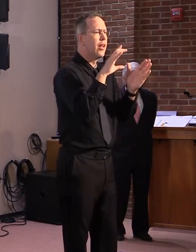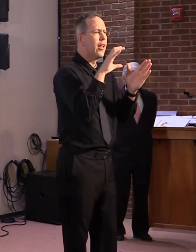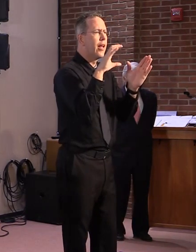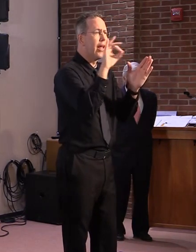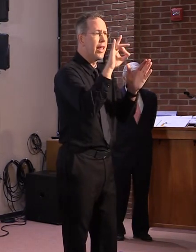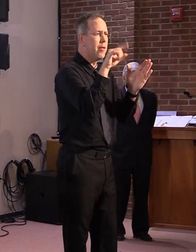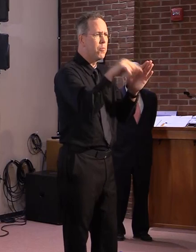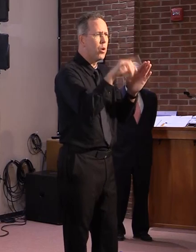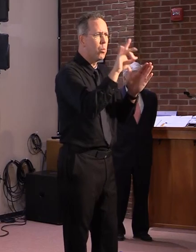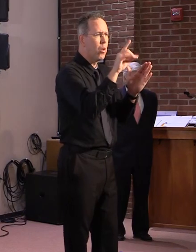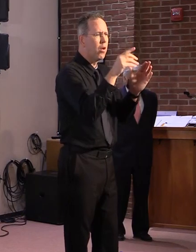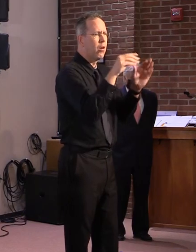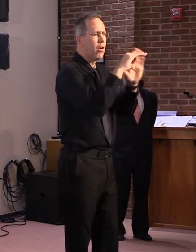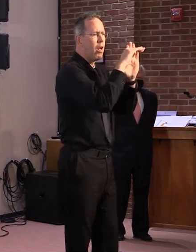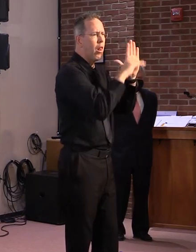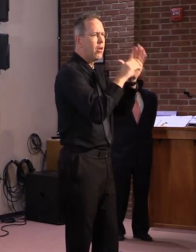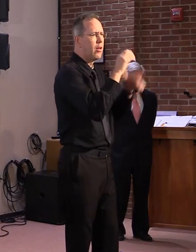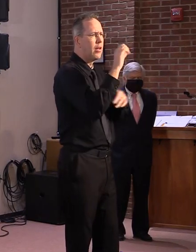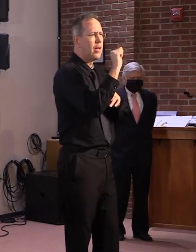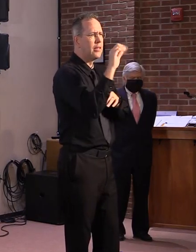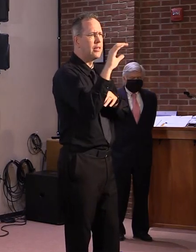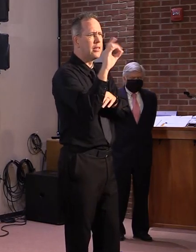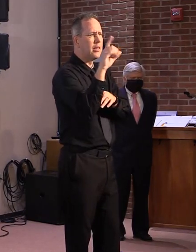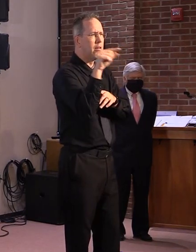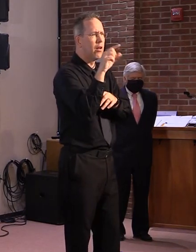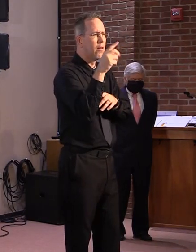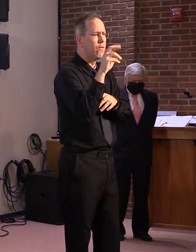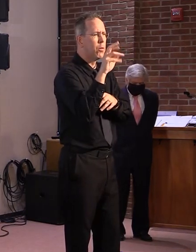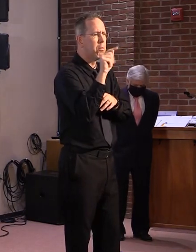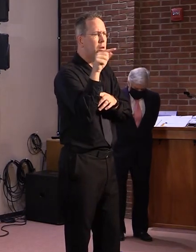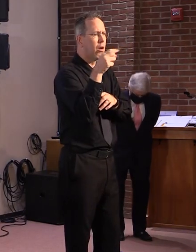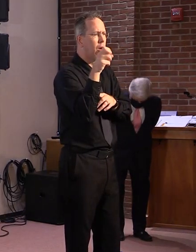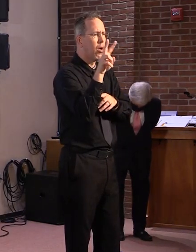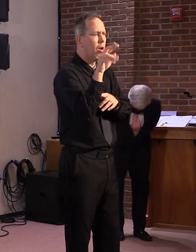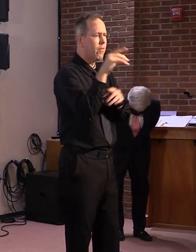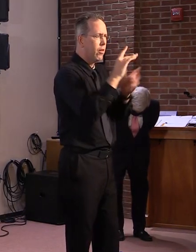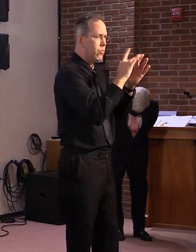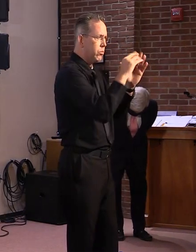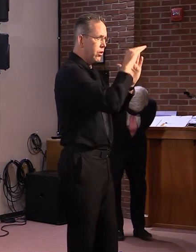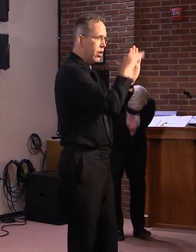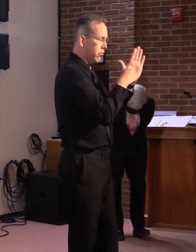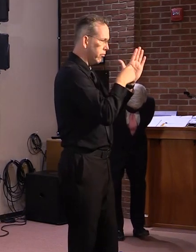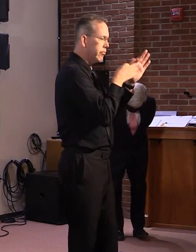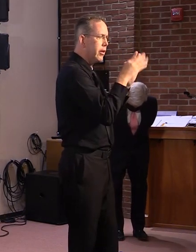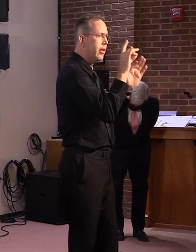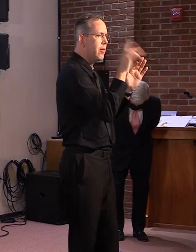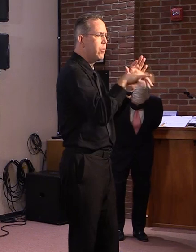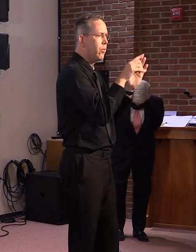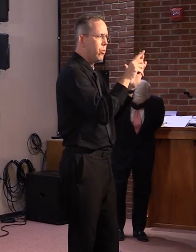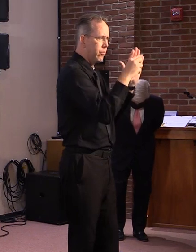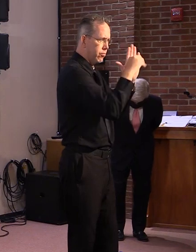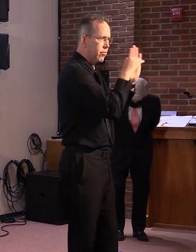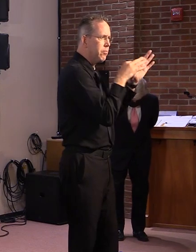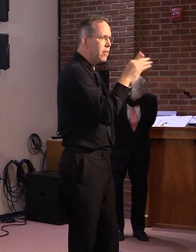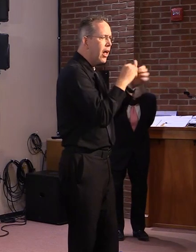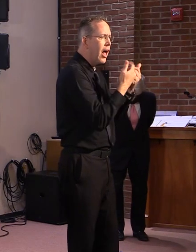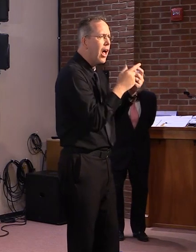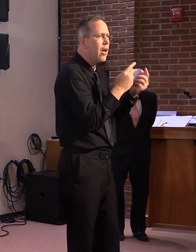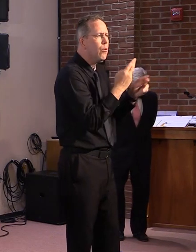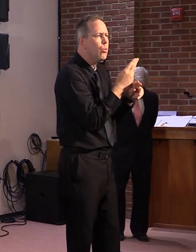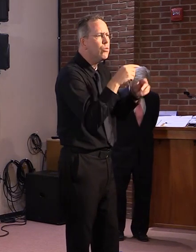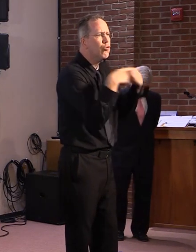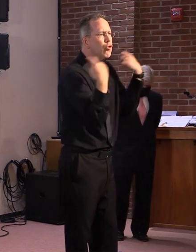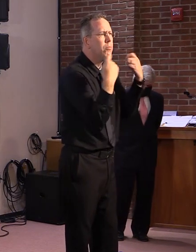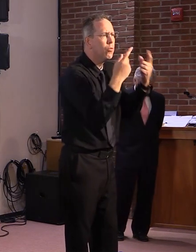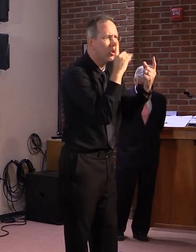And again, there's clear guidelines about separating people out, and, it's hard to exercise with a mask on, but